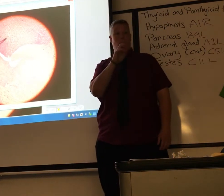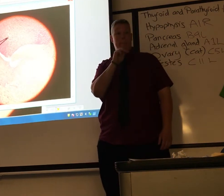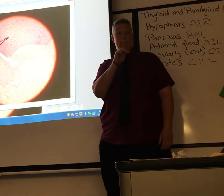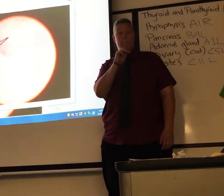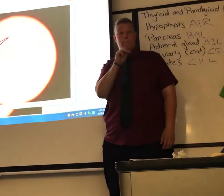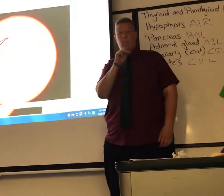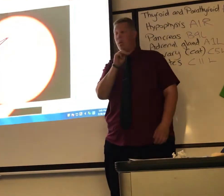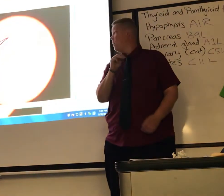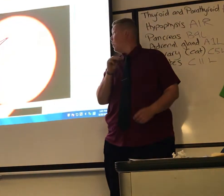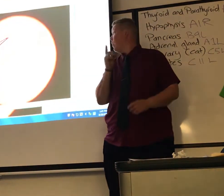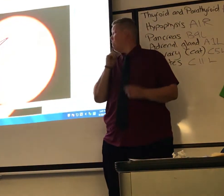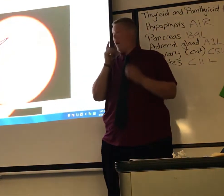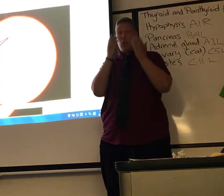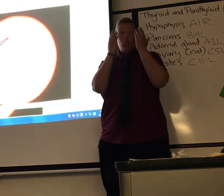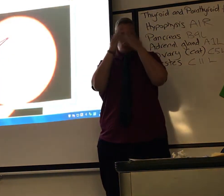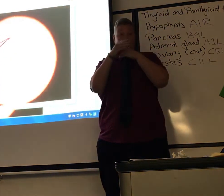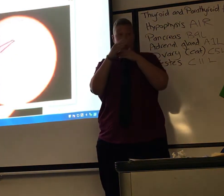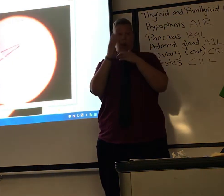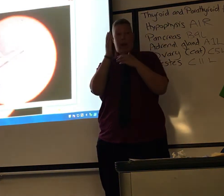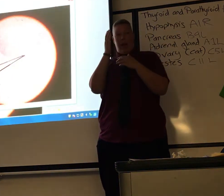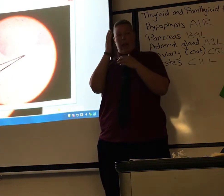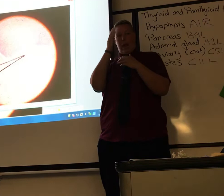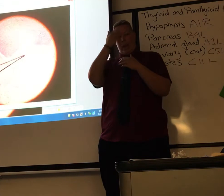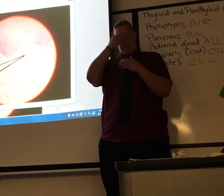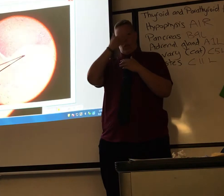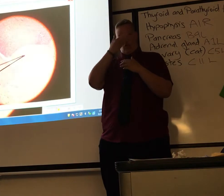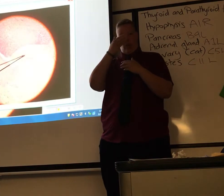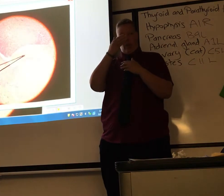darkest staining, anterior pituitary, pars intermedia,